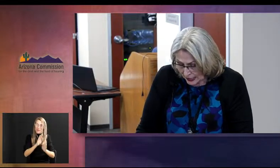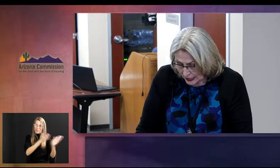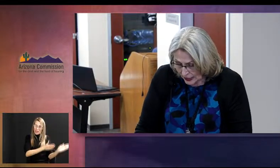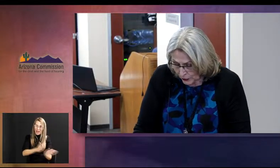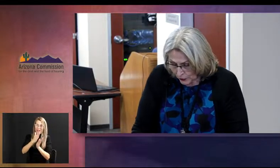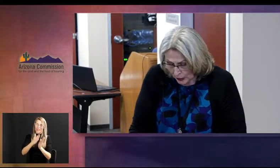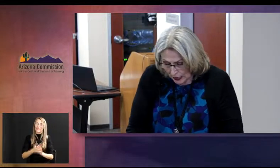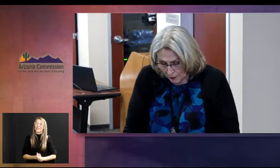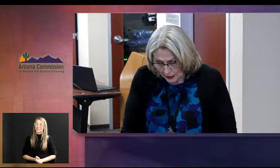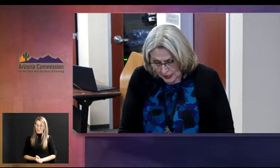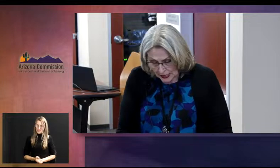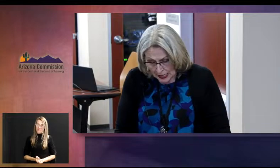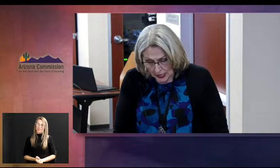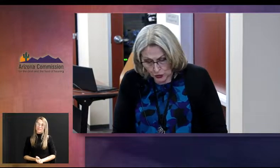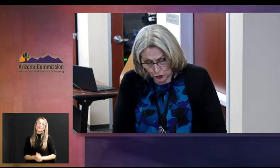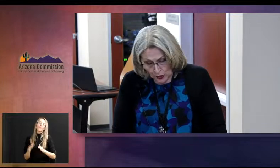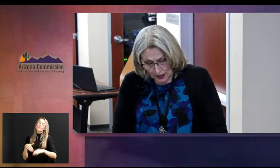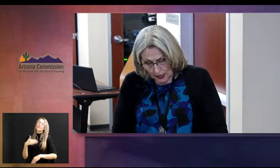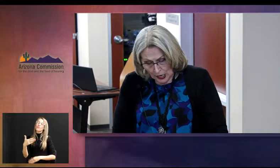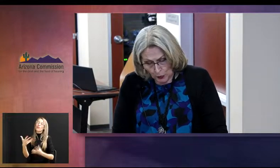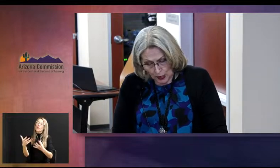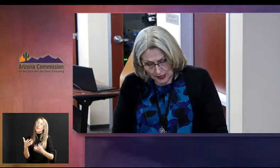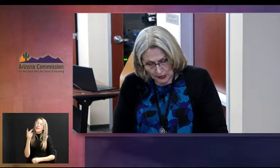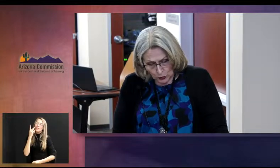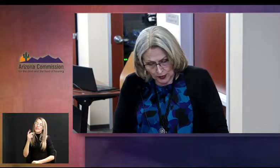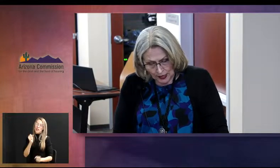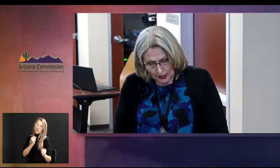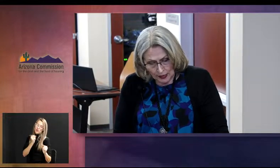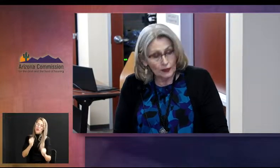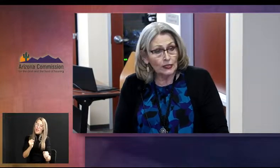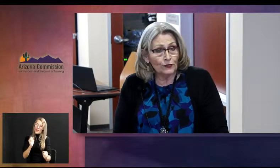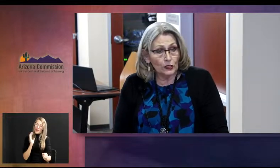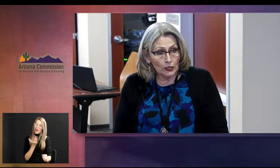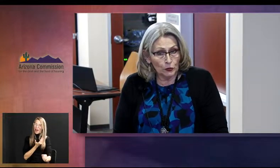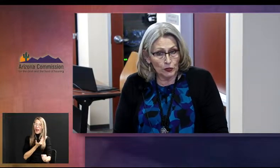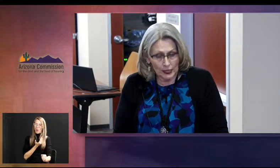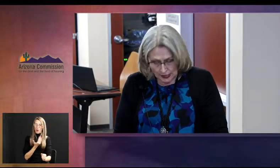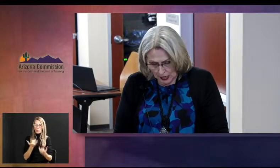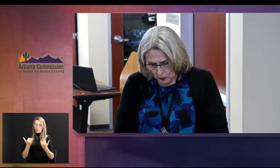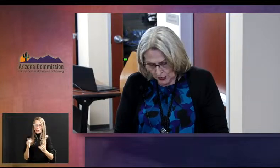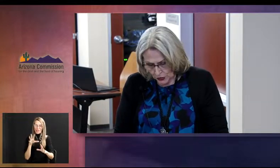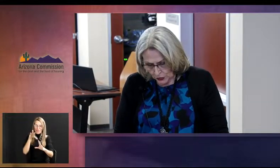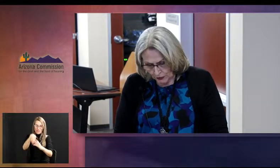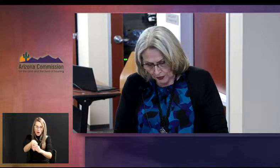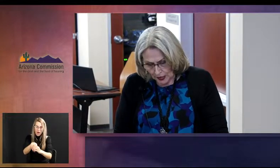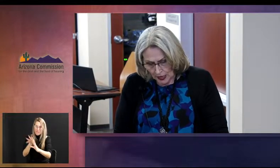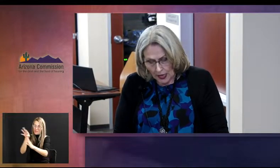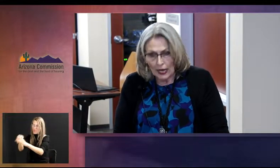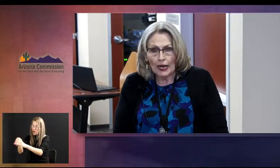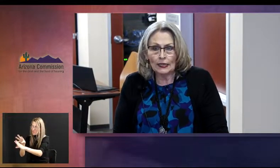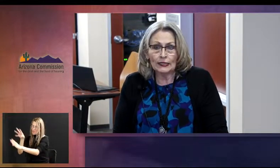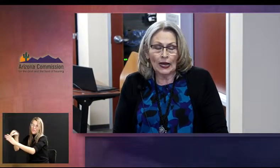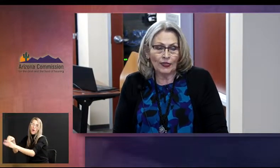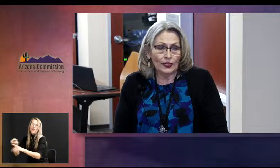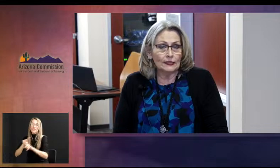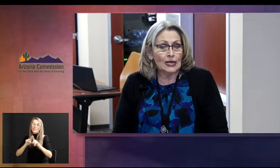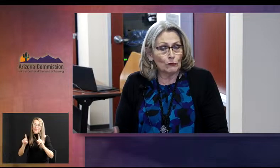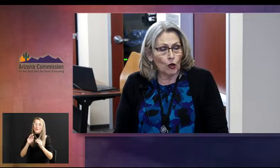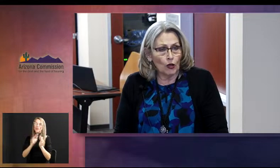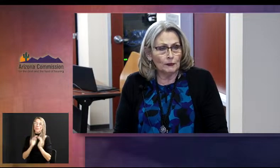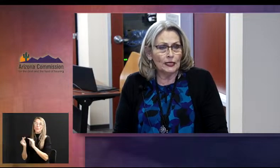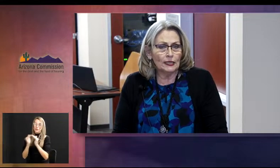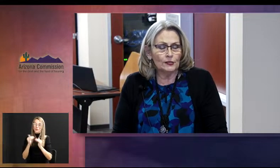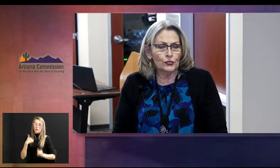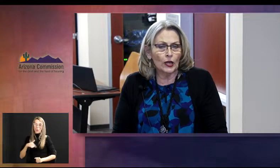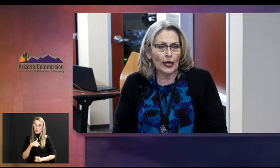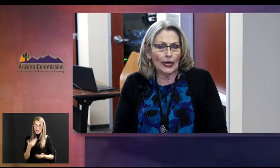Next, I'd like to see us strengthen our presence within the different communities that we serve. I think town